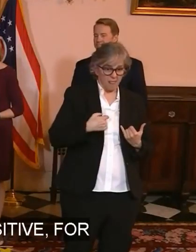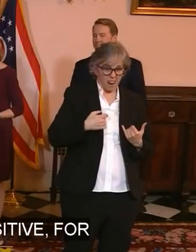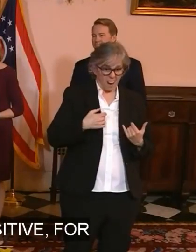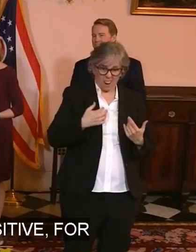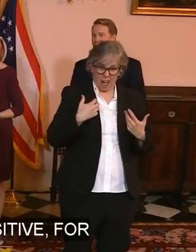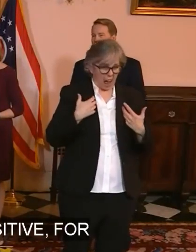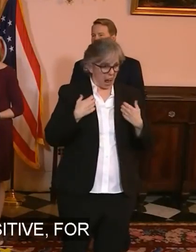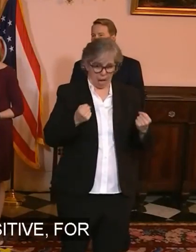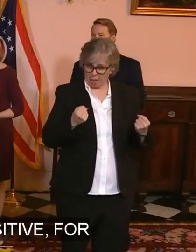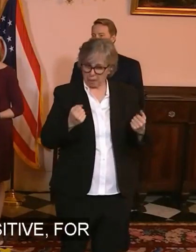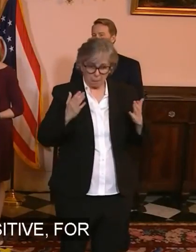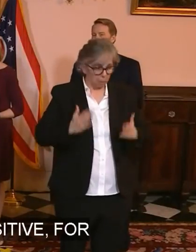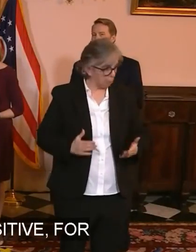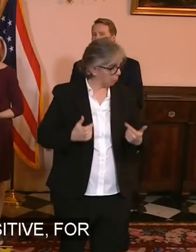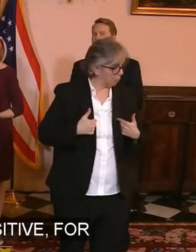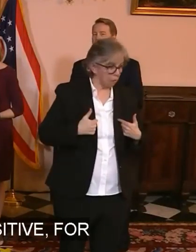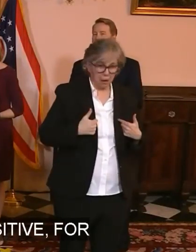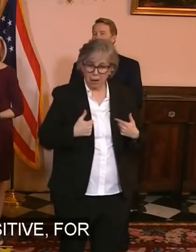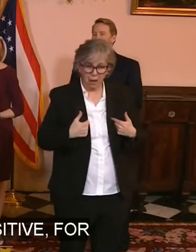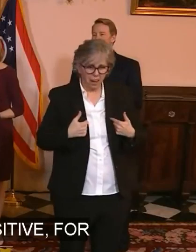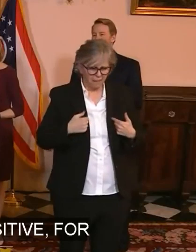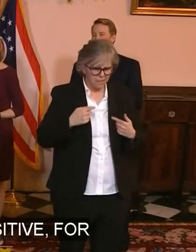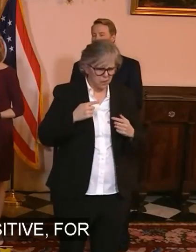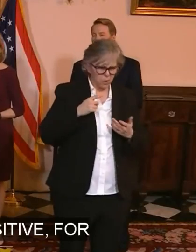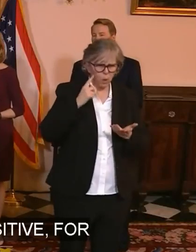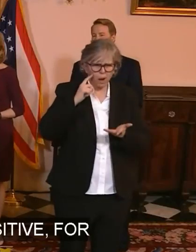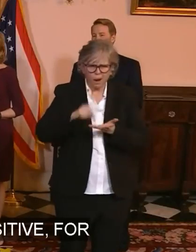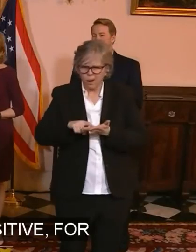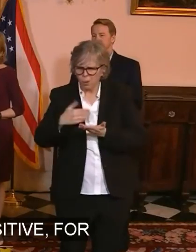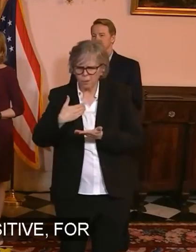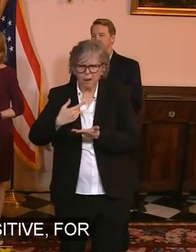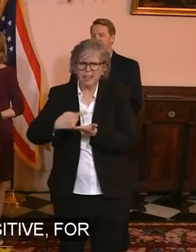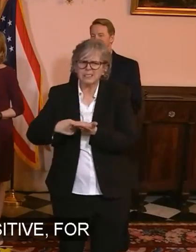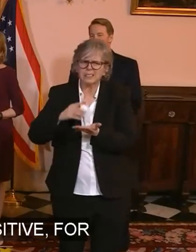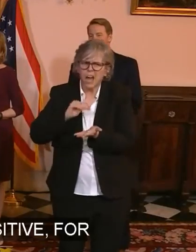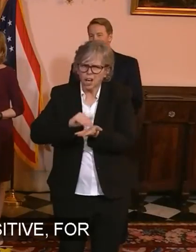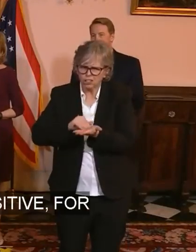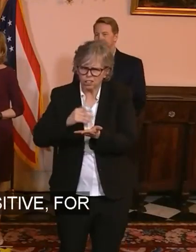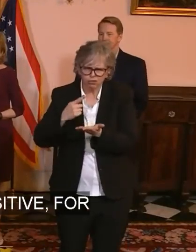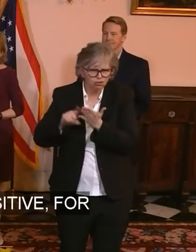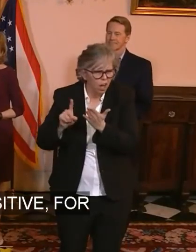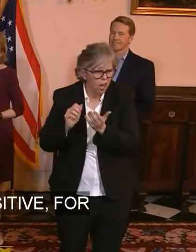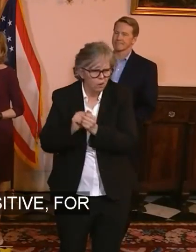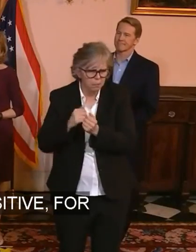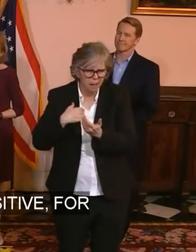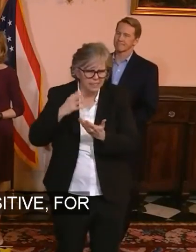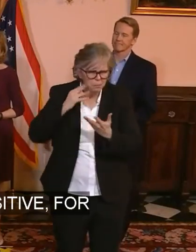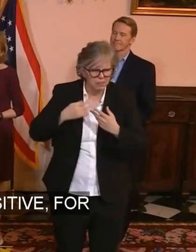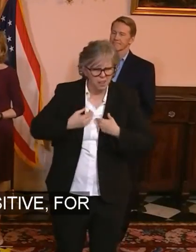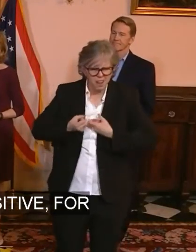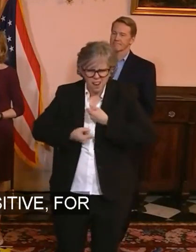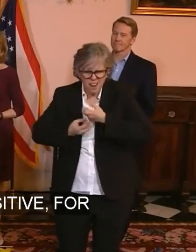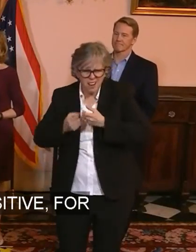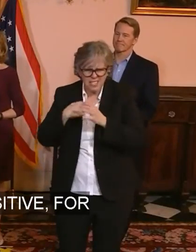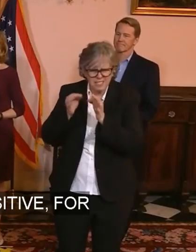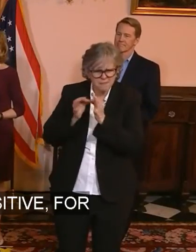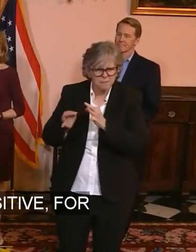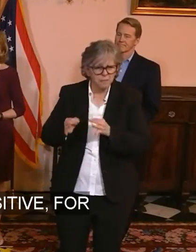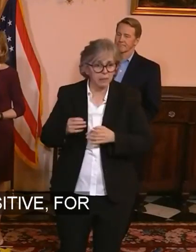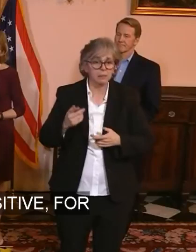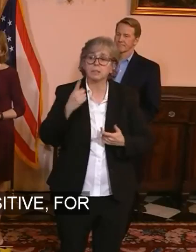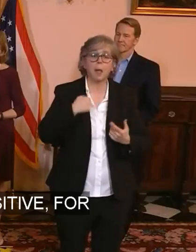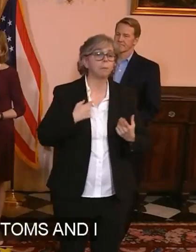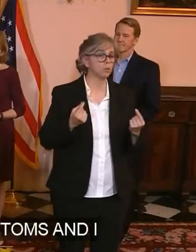having symptoms and I talk to my doctor and they do a good case history with me, they will tell me to stay at home. And whether I'm positive